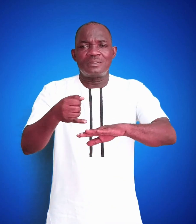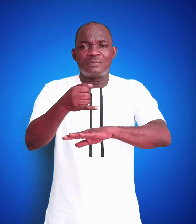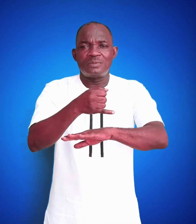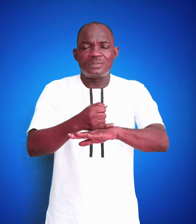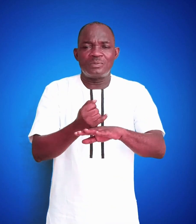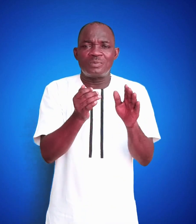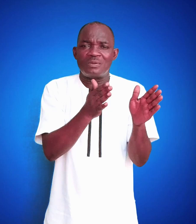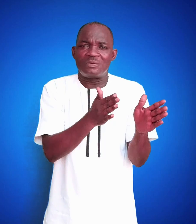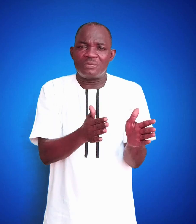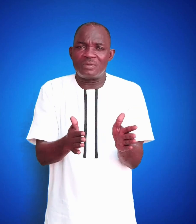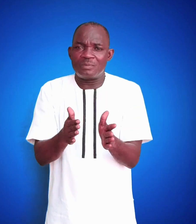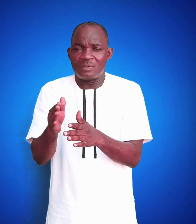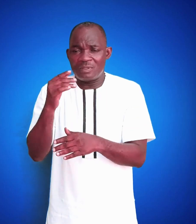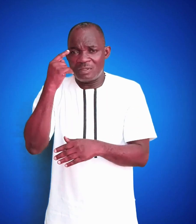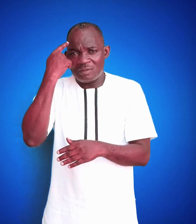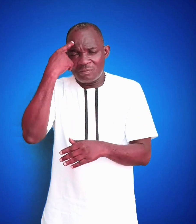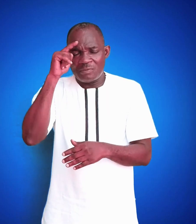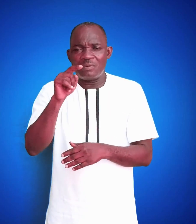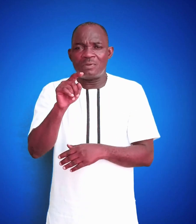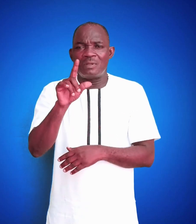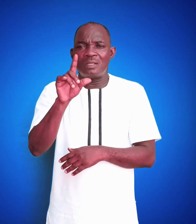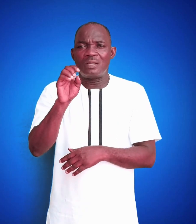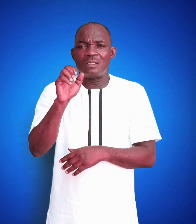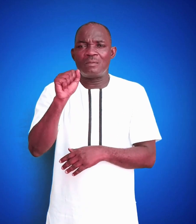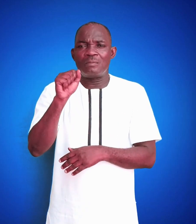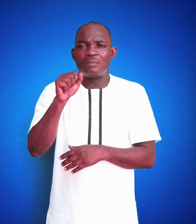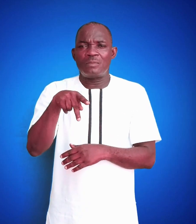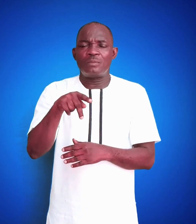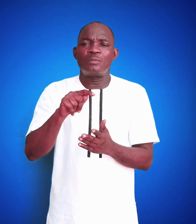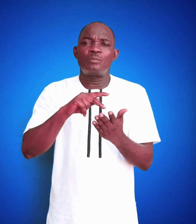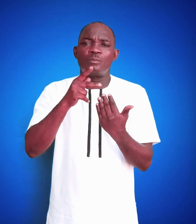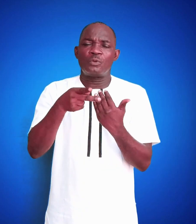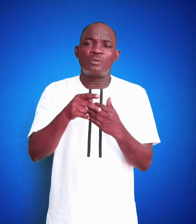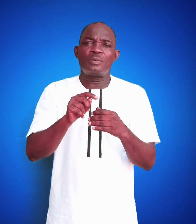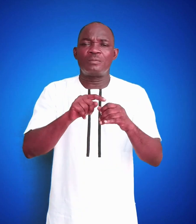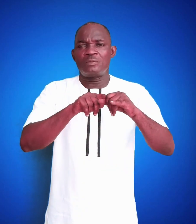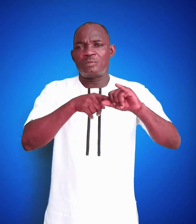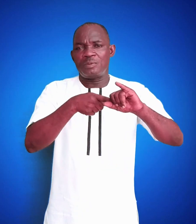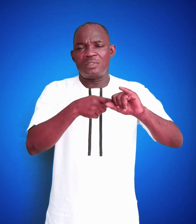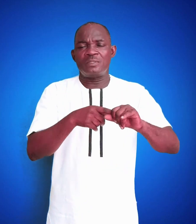Institutional arrangement for LEAP program implementation.